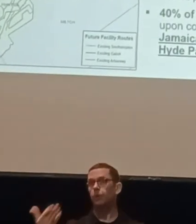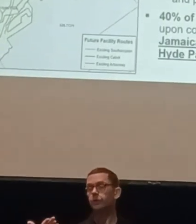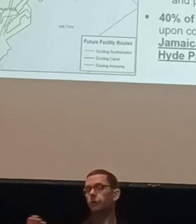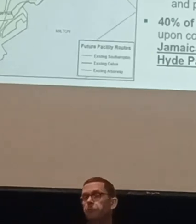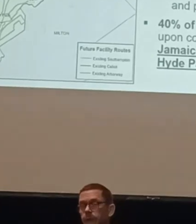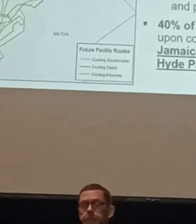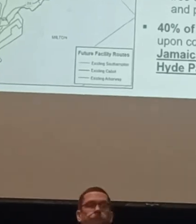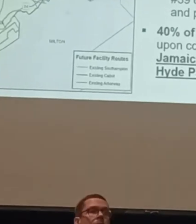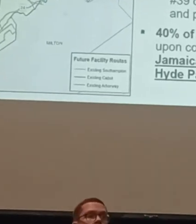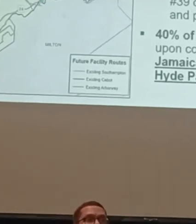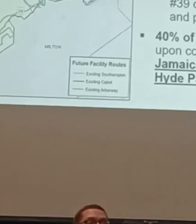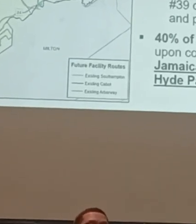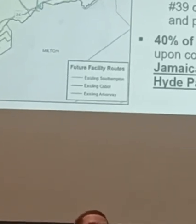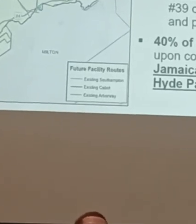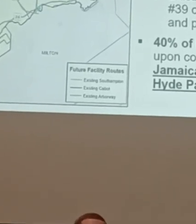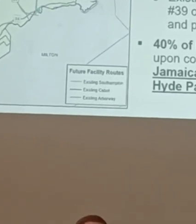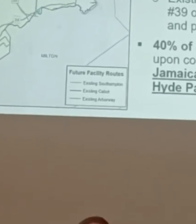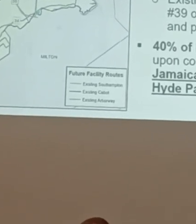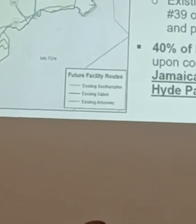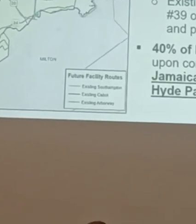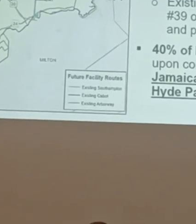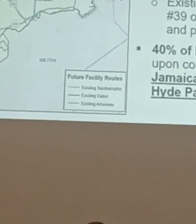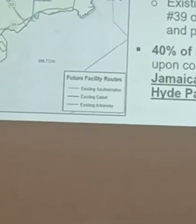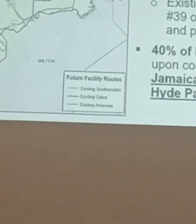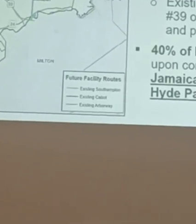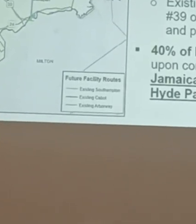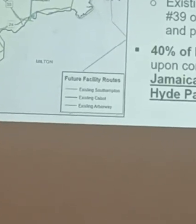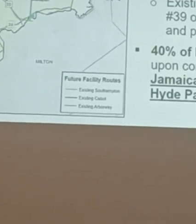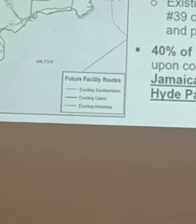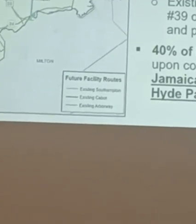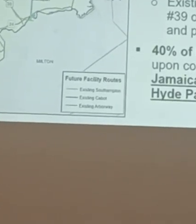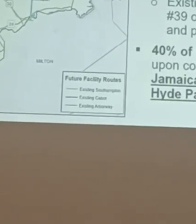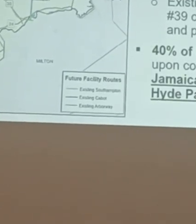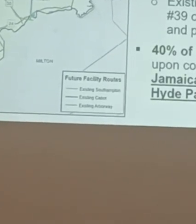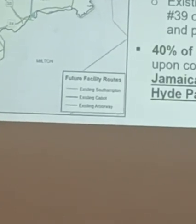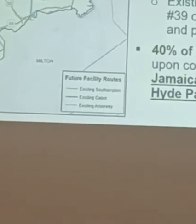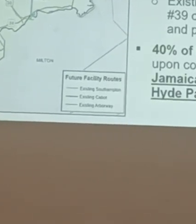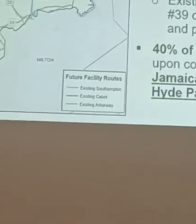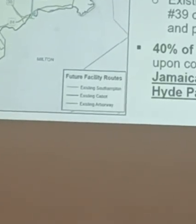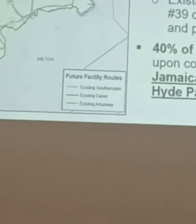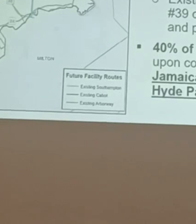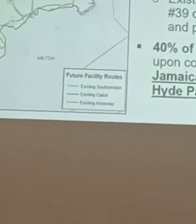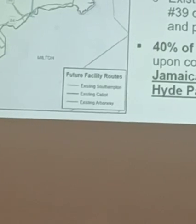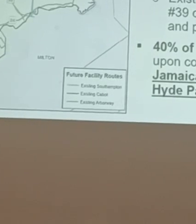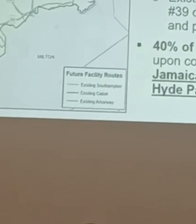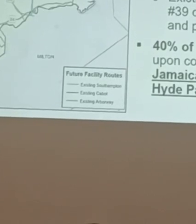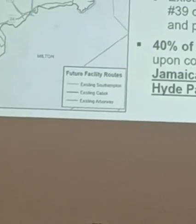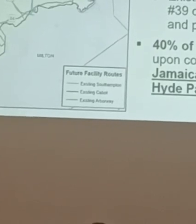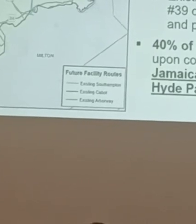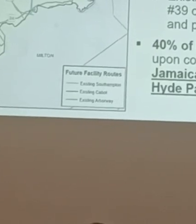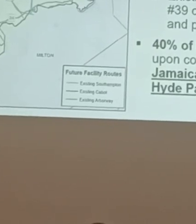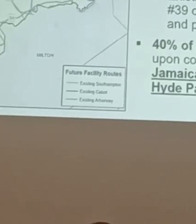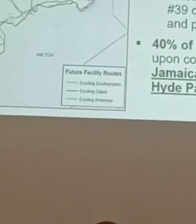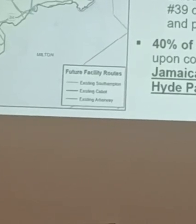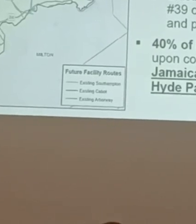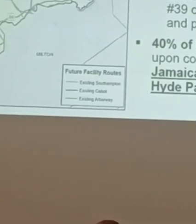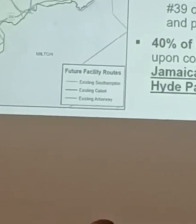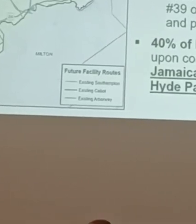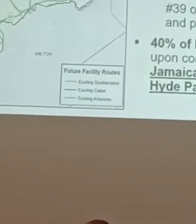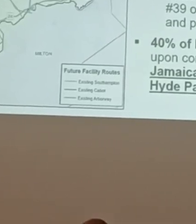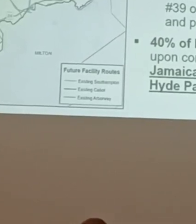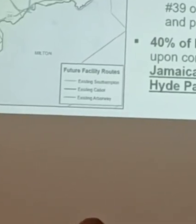to replace our bus facility there that has 118 compressed natural gas buses with a larger